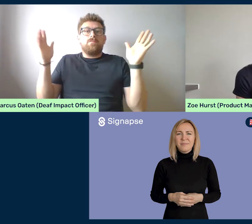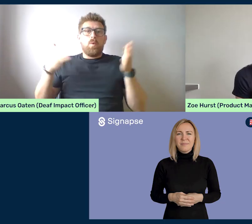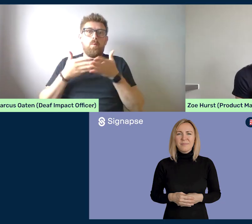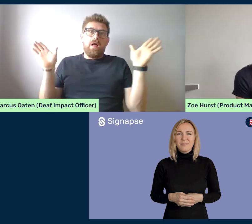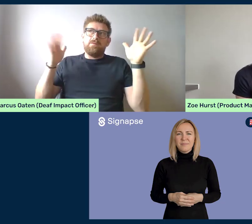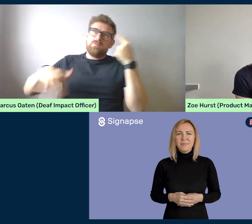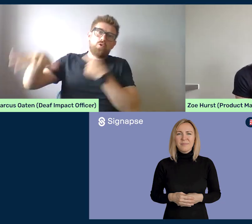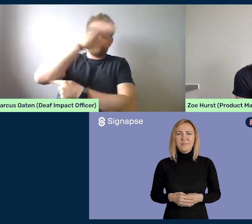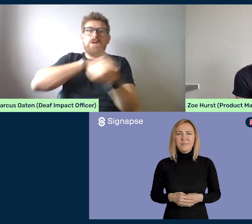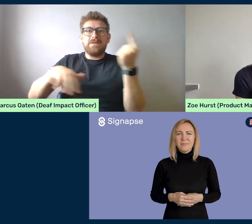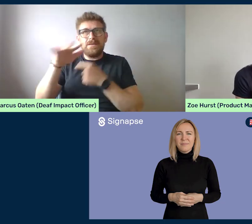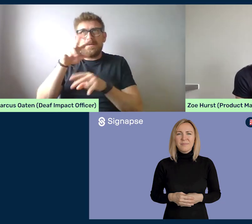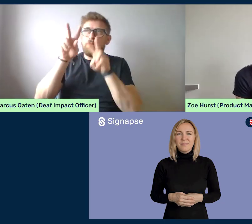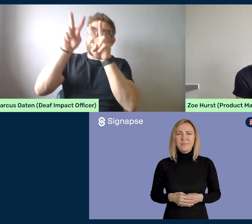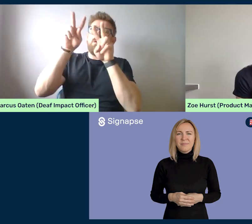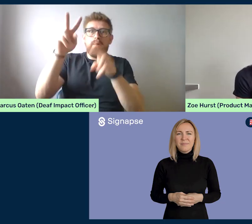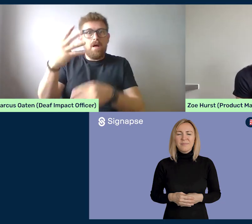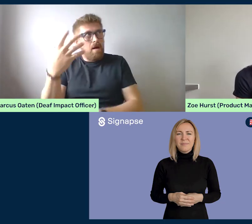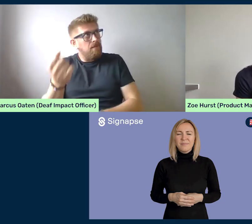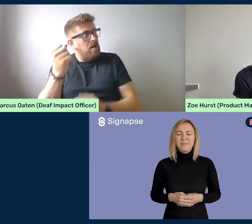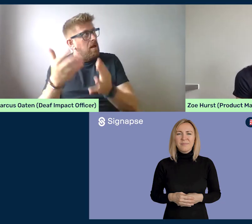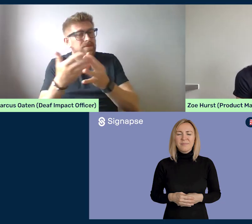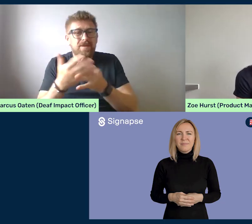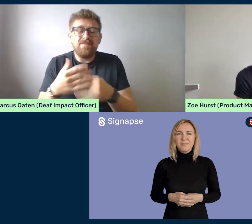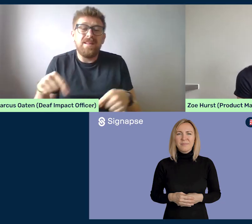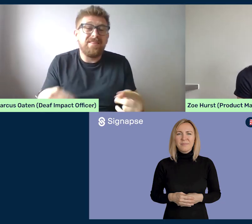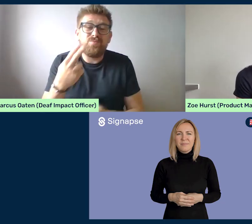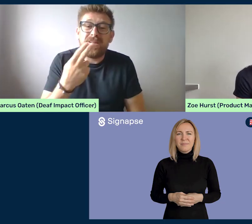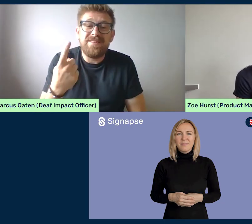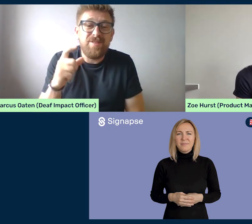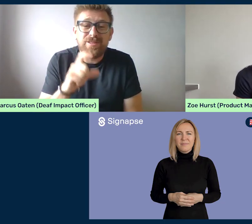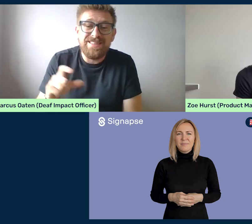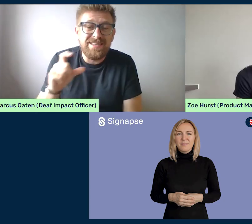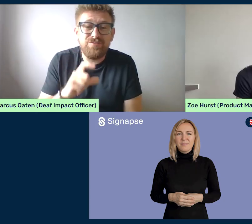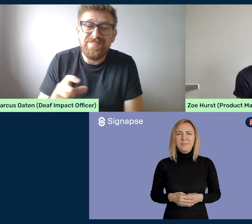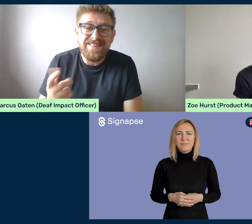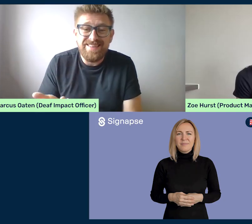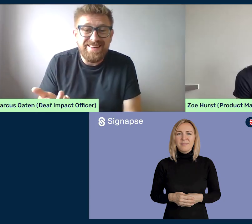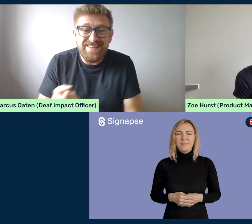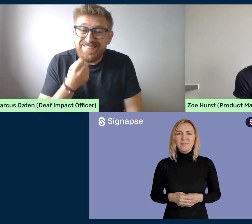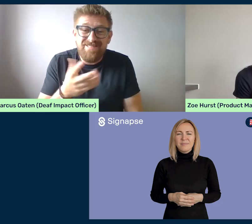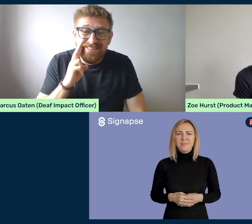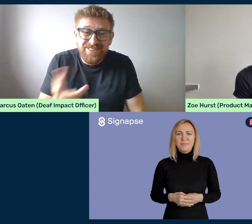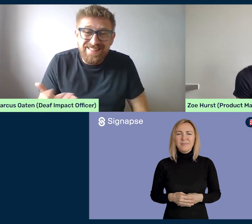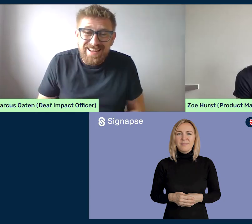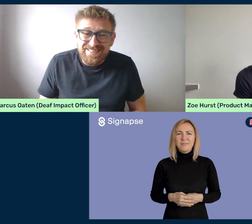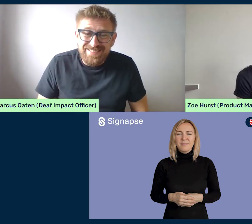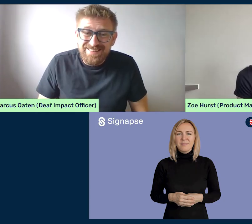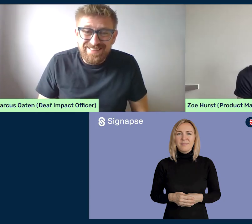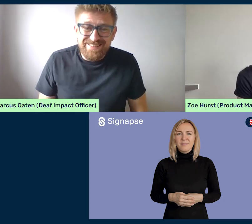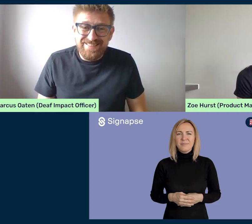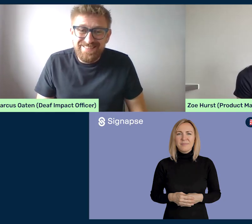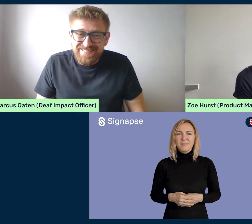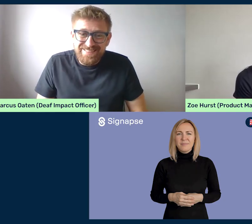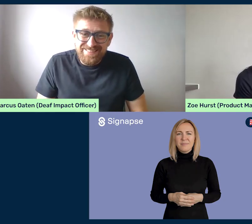comments, negative and positive, what that people say about it, but it's about, we're in the